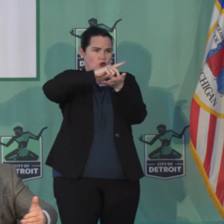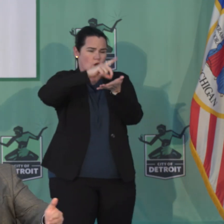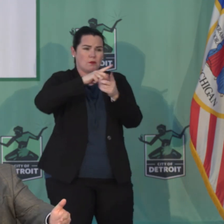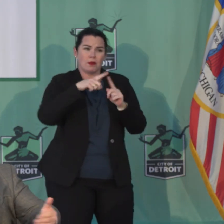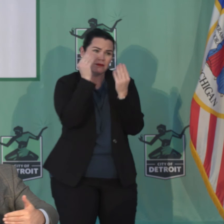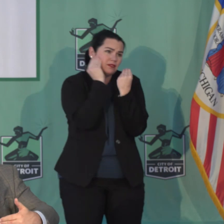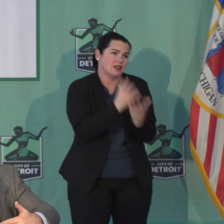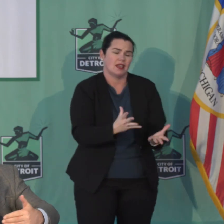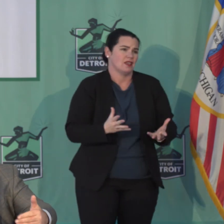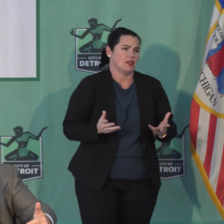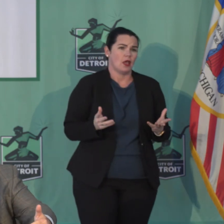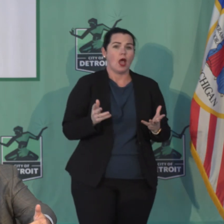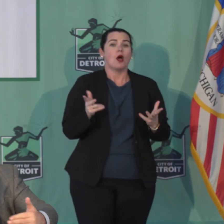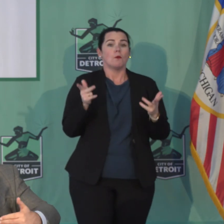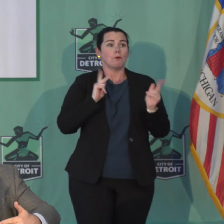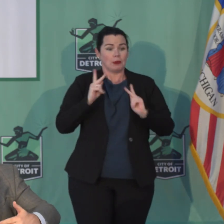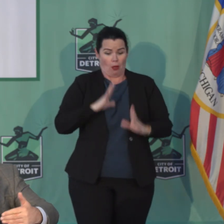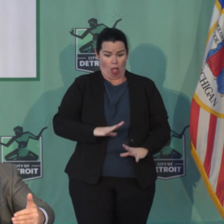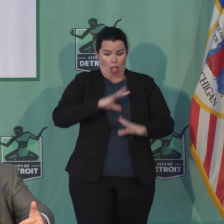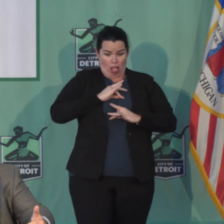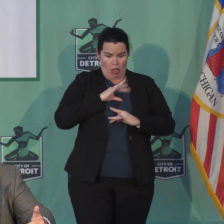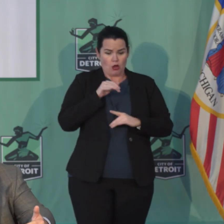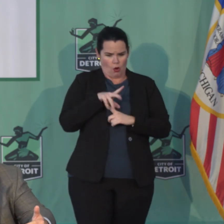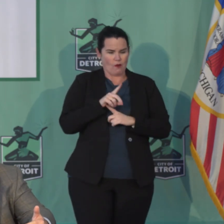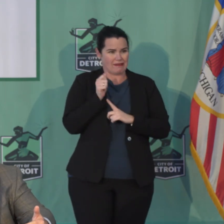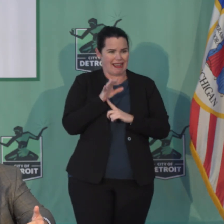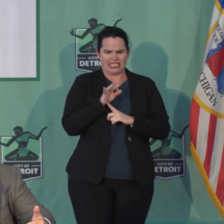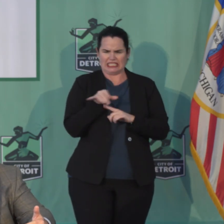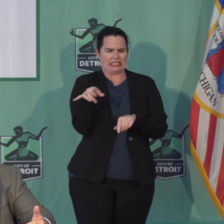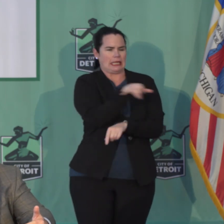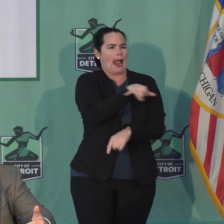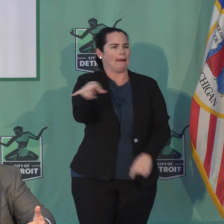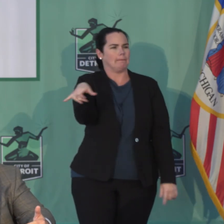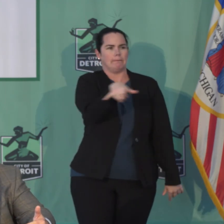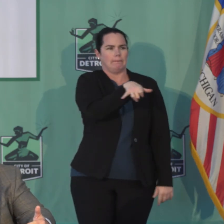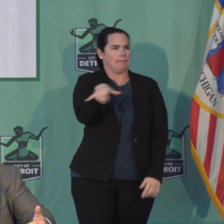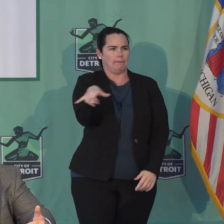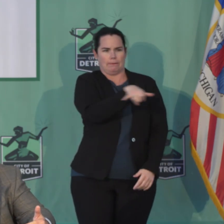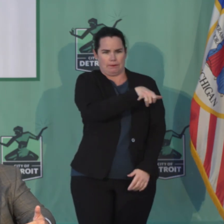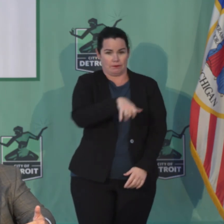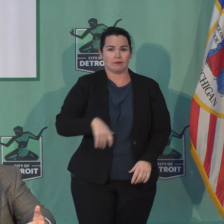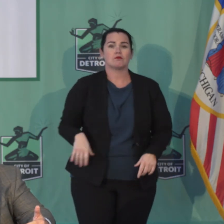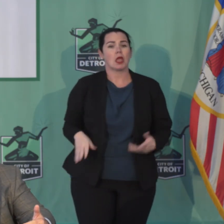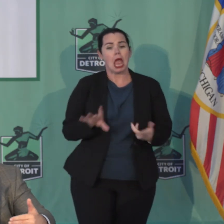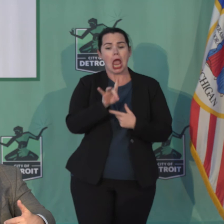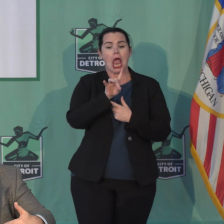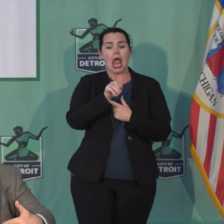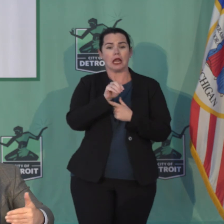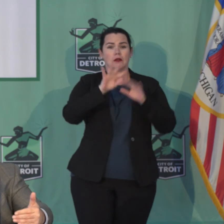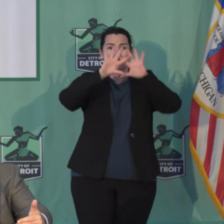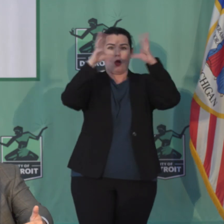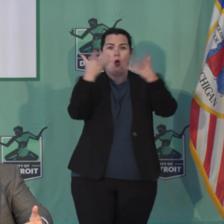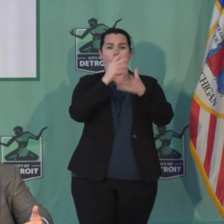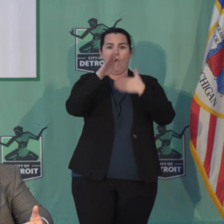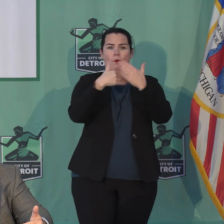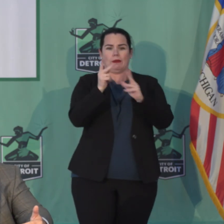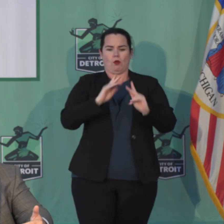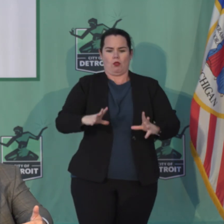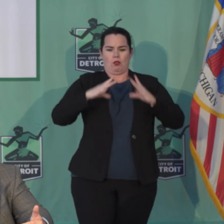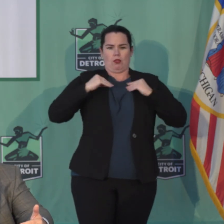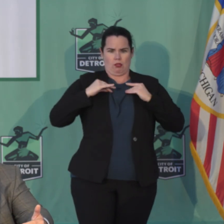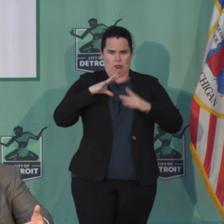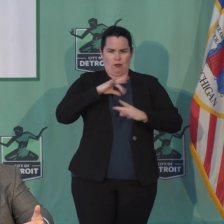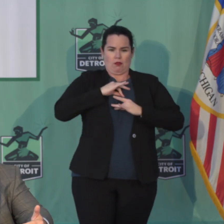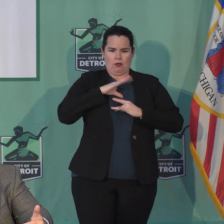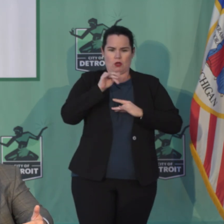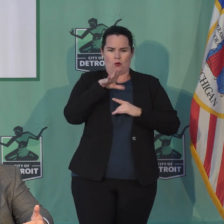infected at basically the same rate. 80% of folks have relatively minor symptoms, but the 20% who